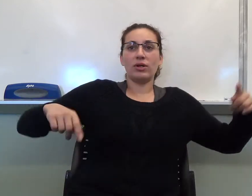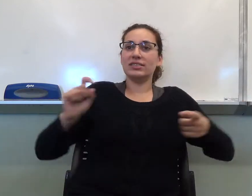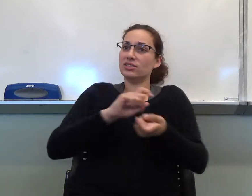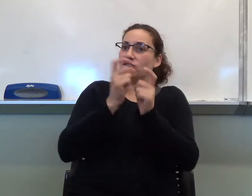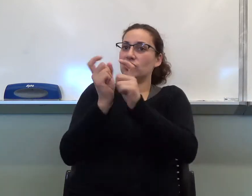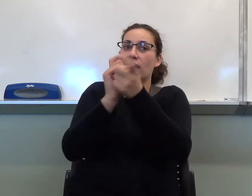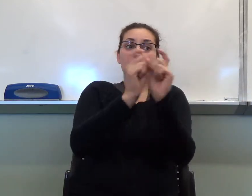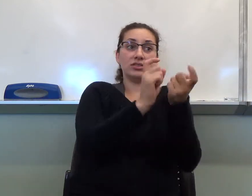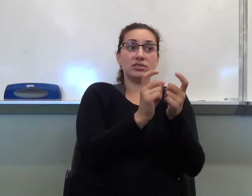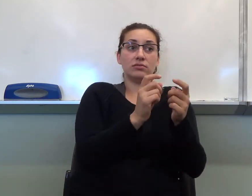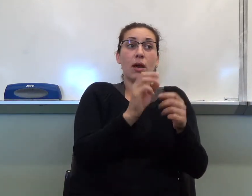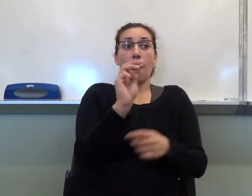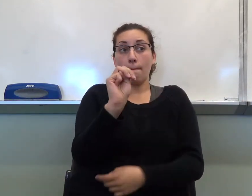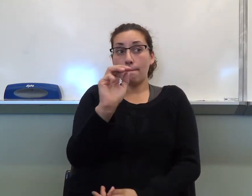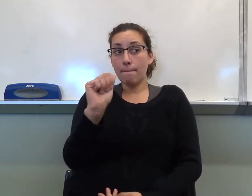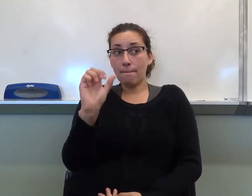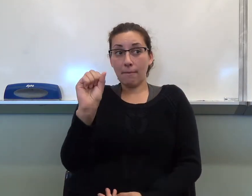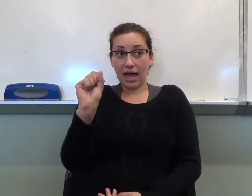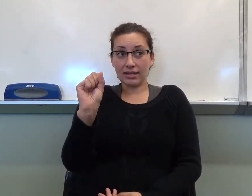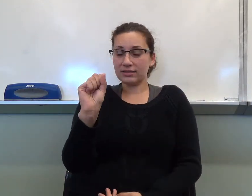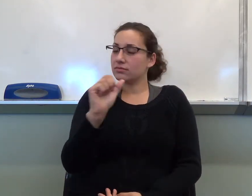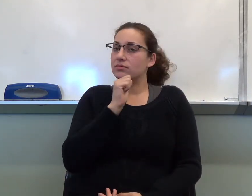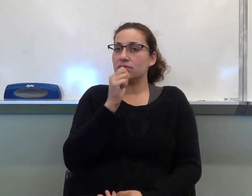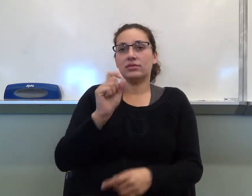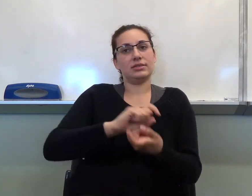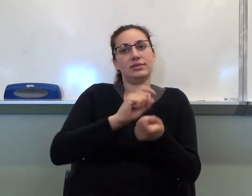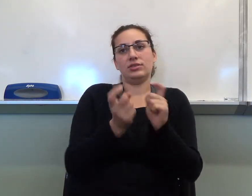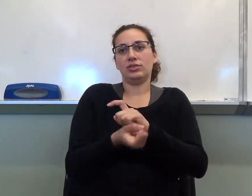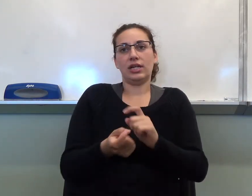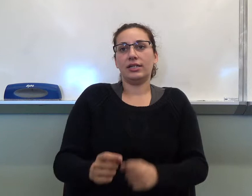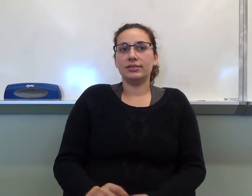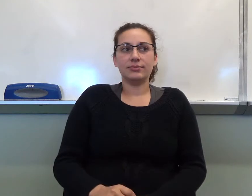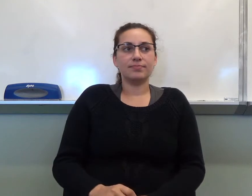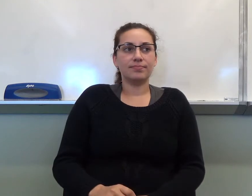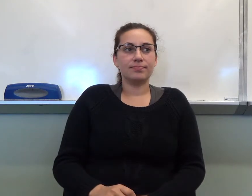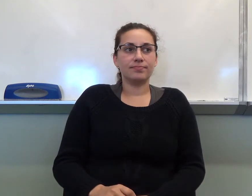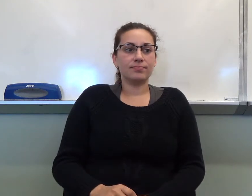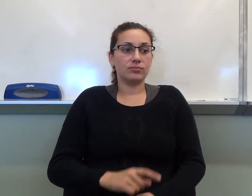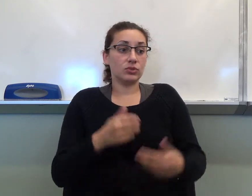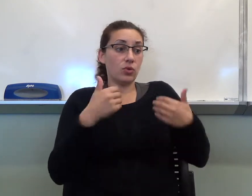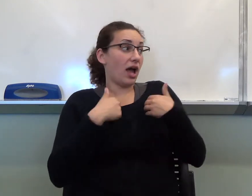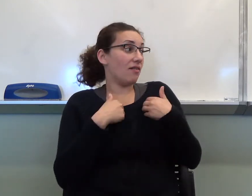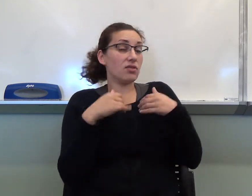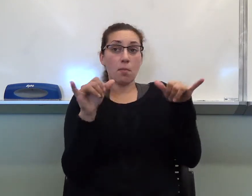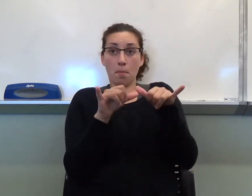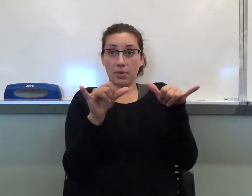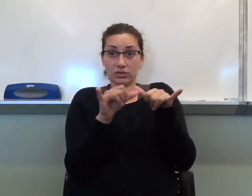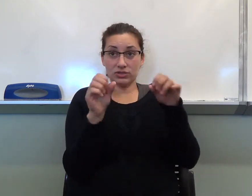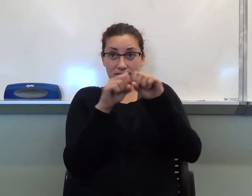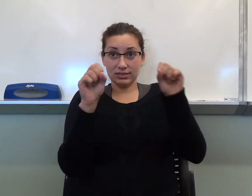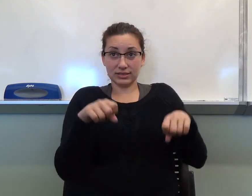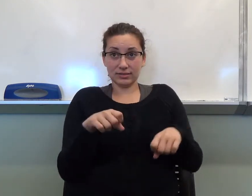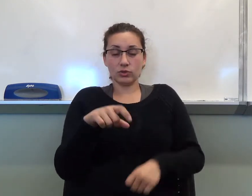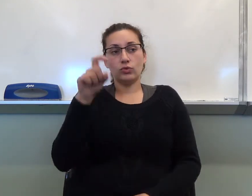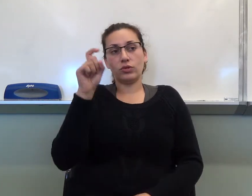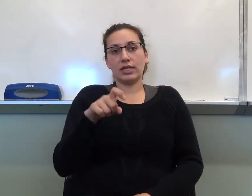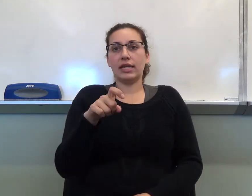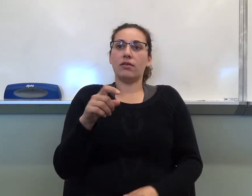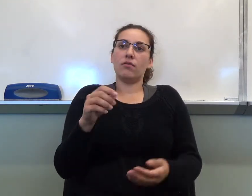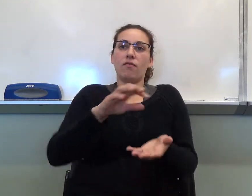right. Capacity, certainly you have to have that. If you're going to have any kind of a measuring system, you have to have capacity, volume. Here, can I